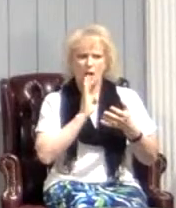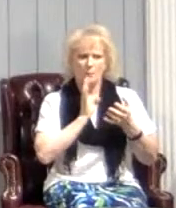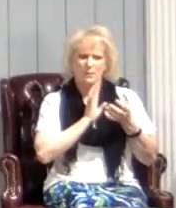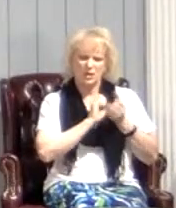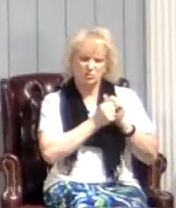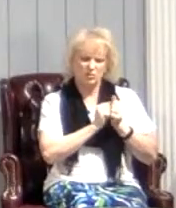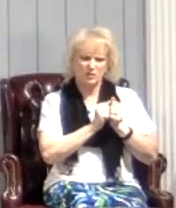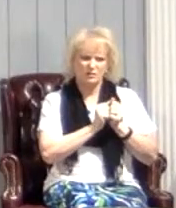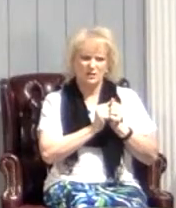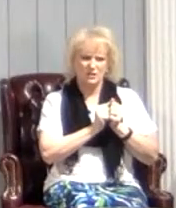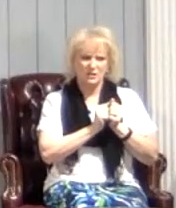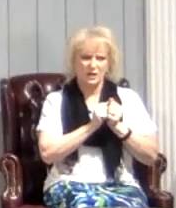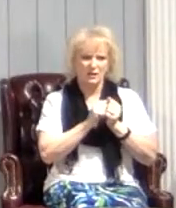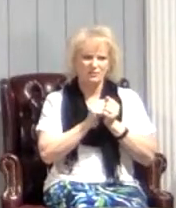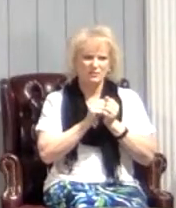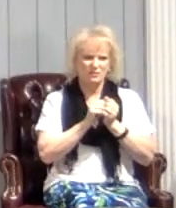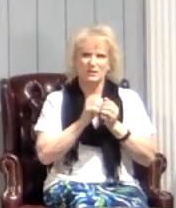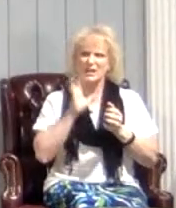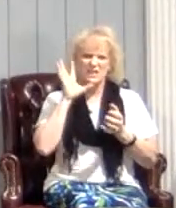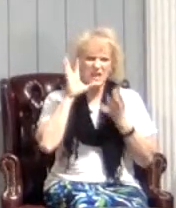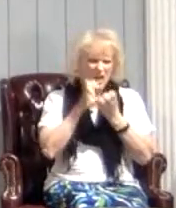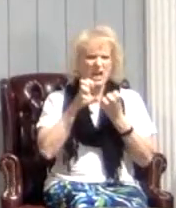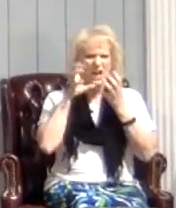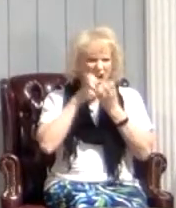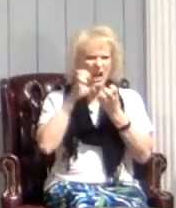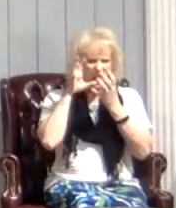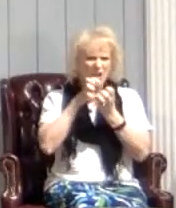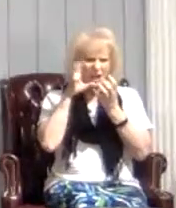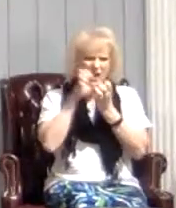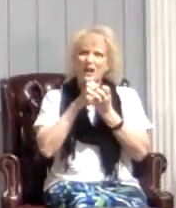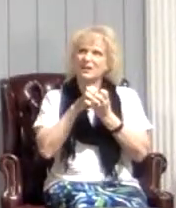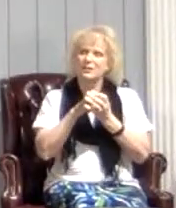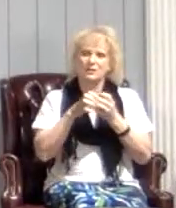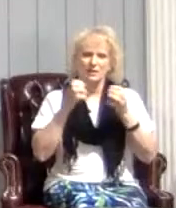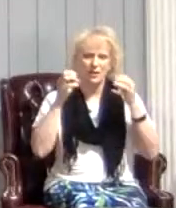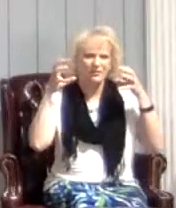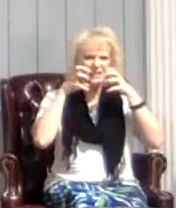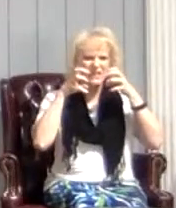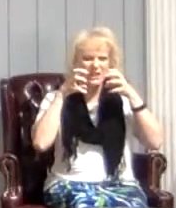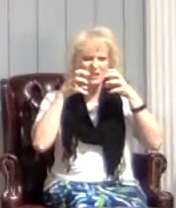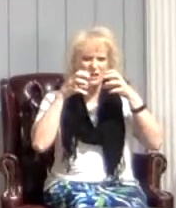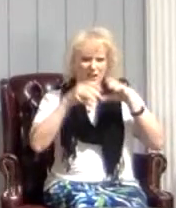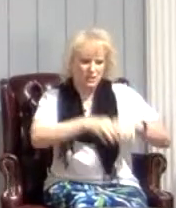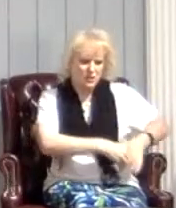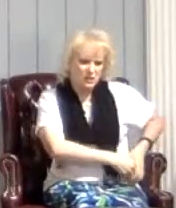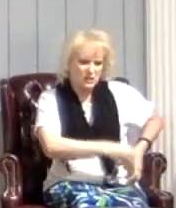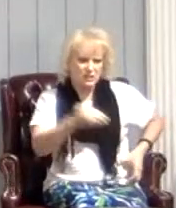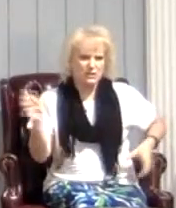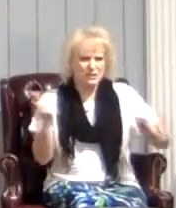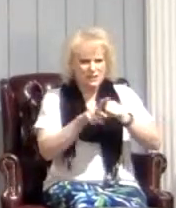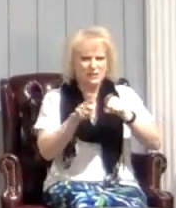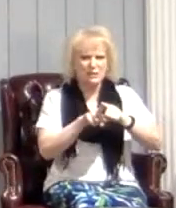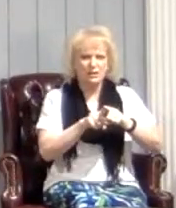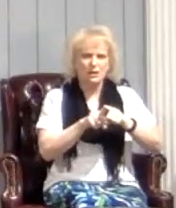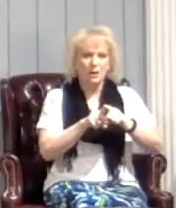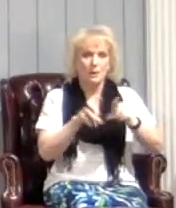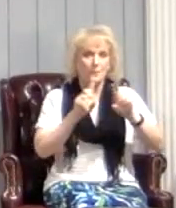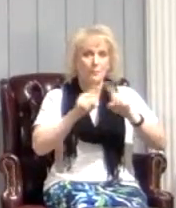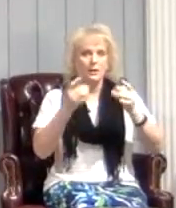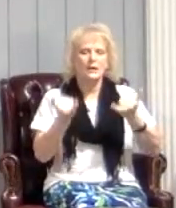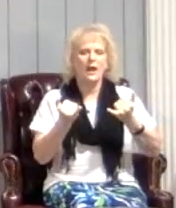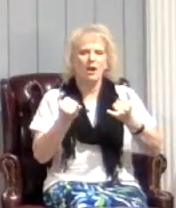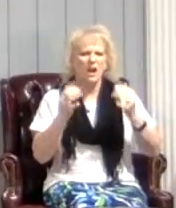shall gnash with his teeth and melt away. They have these teeth that are like spears and swords, but now they're